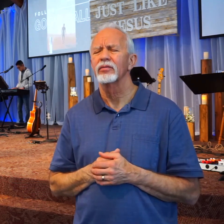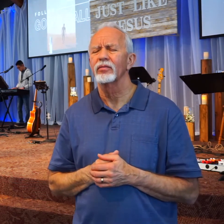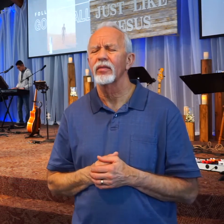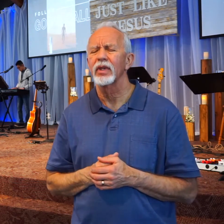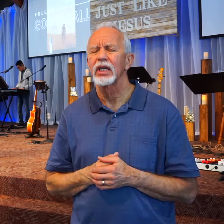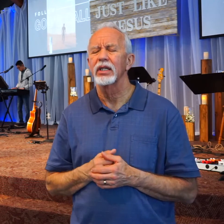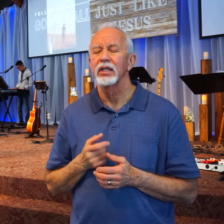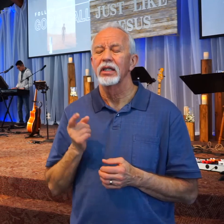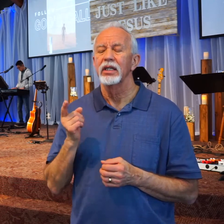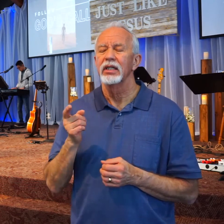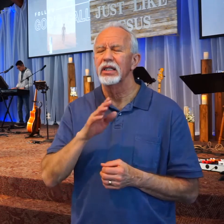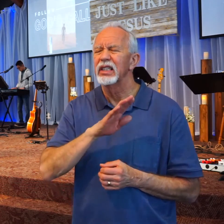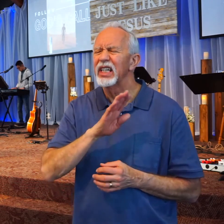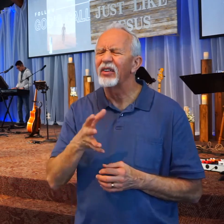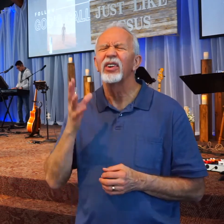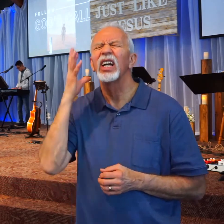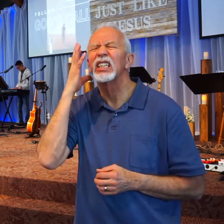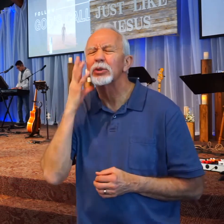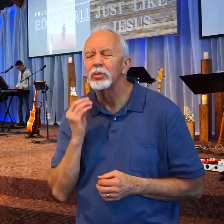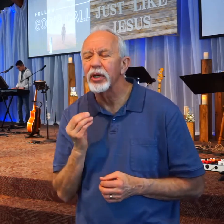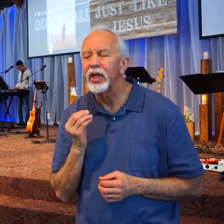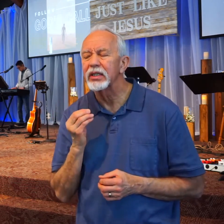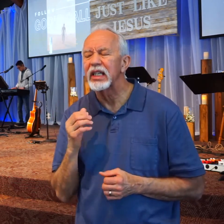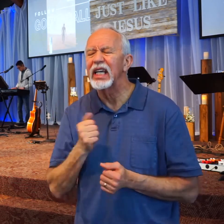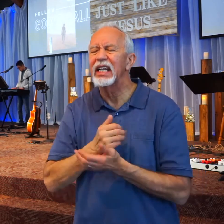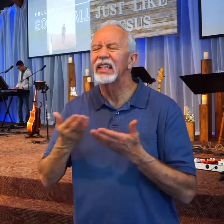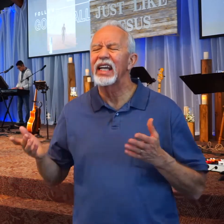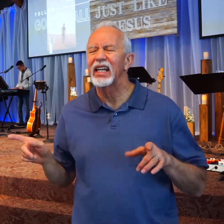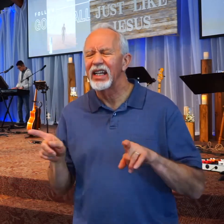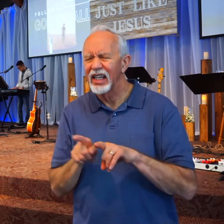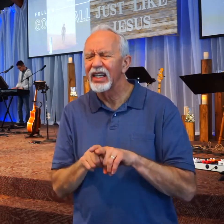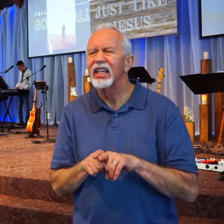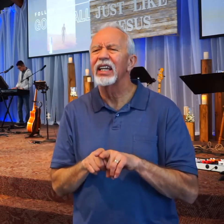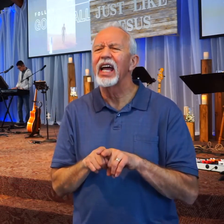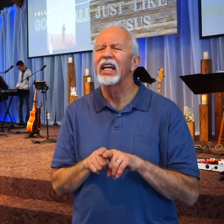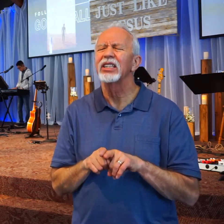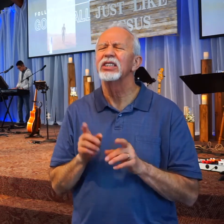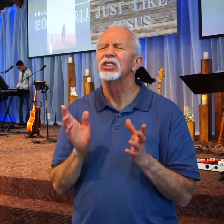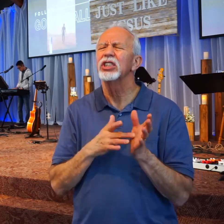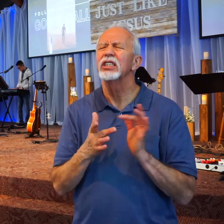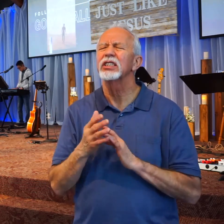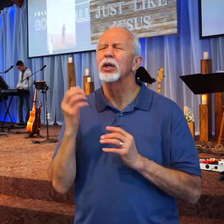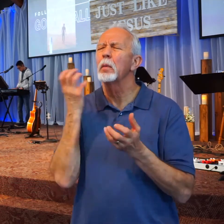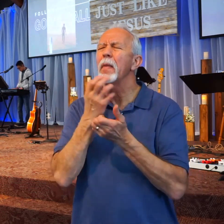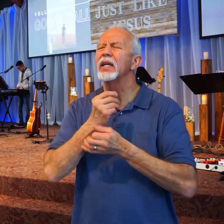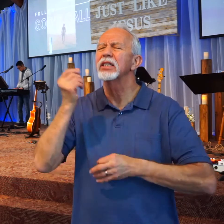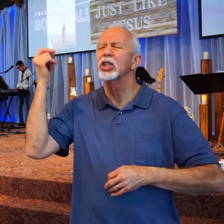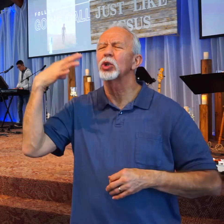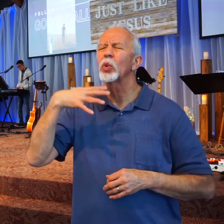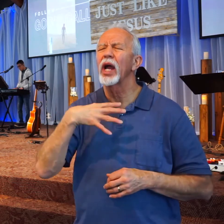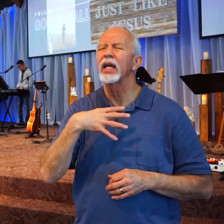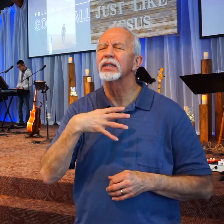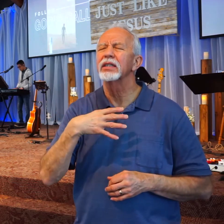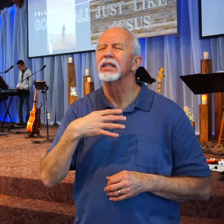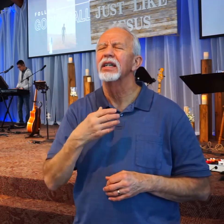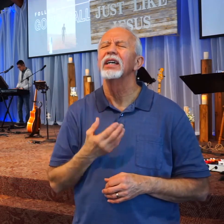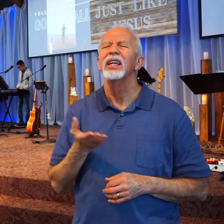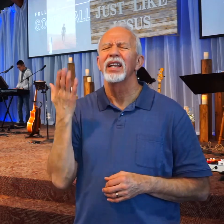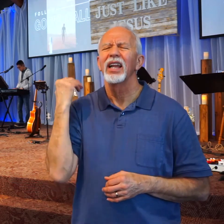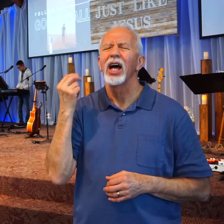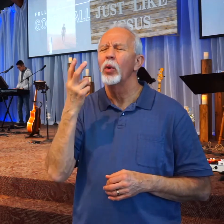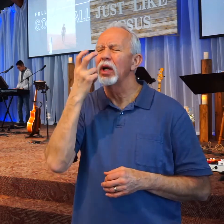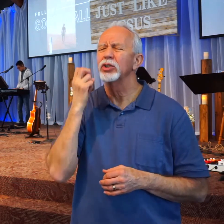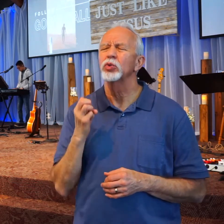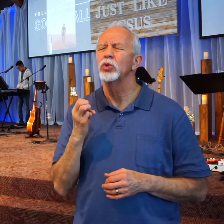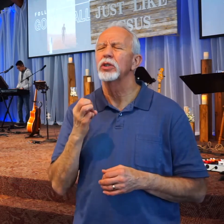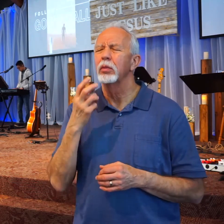You've never experienced anything like His amazing grace. I once was blind, but now I see.